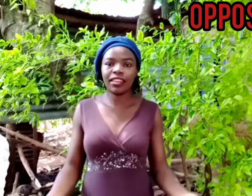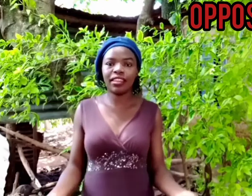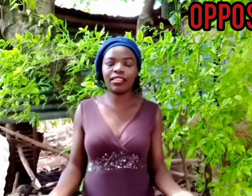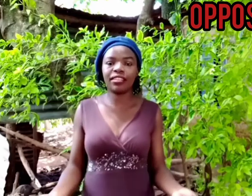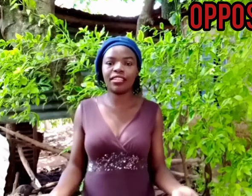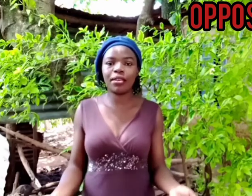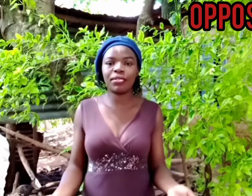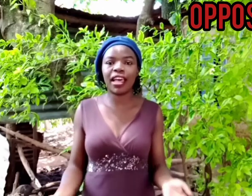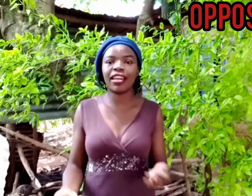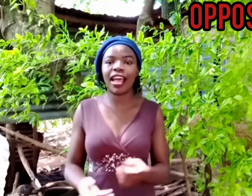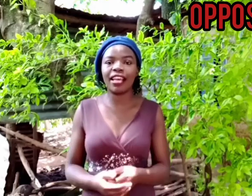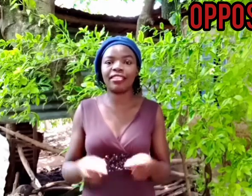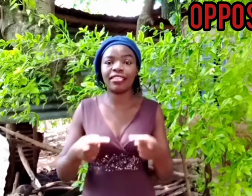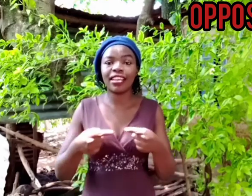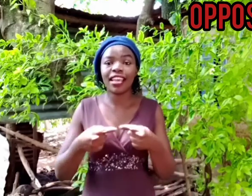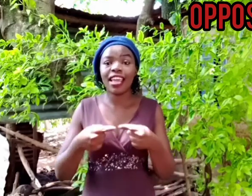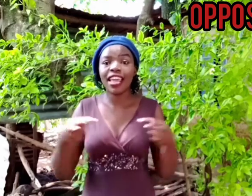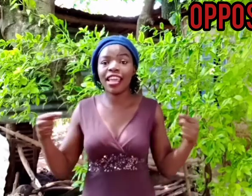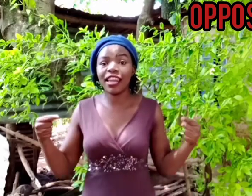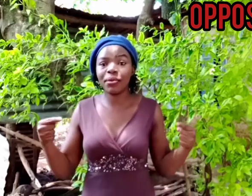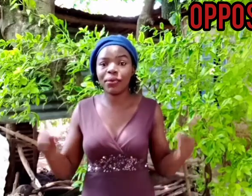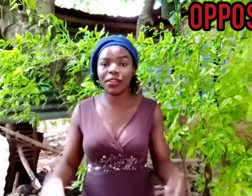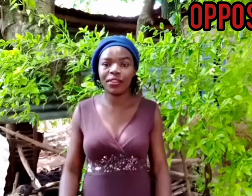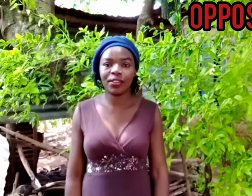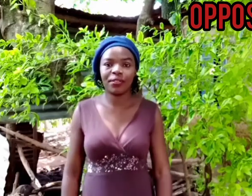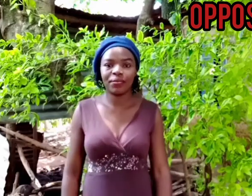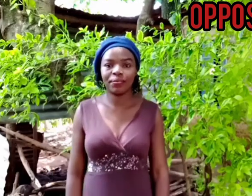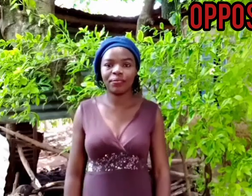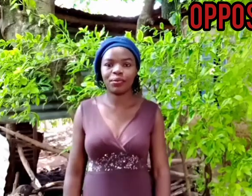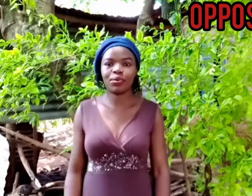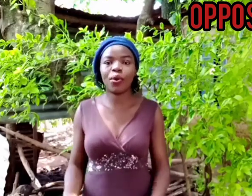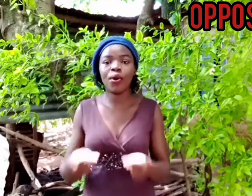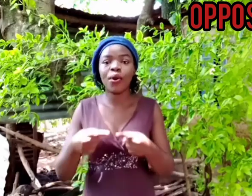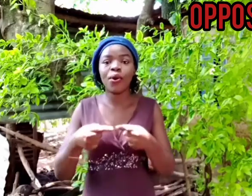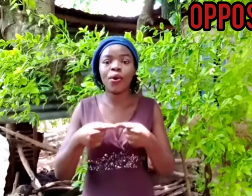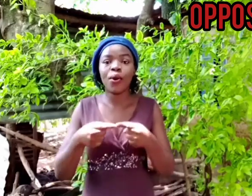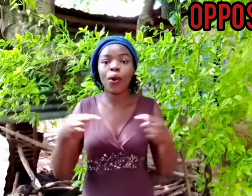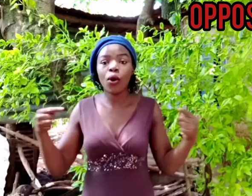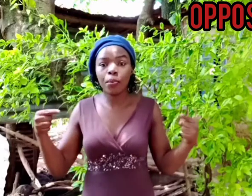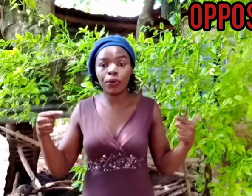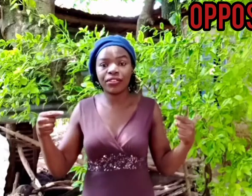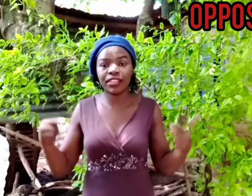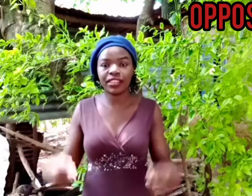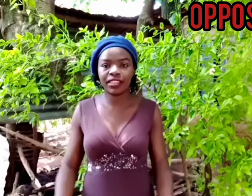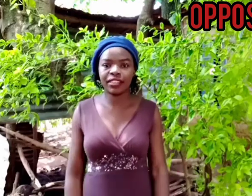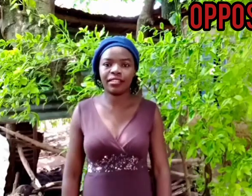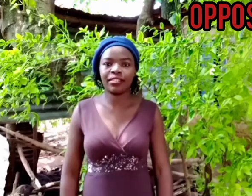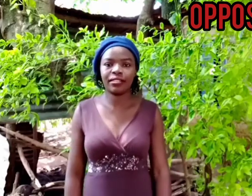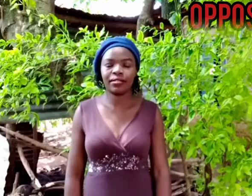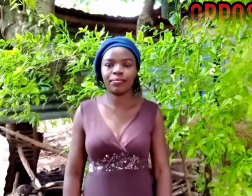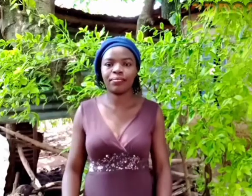It is the same sign as enemy. So, opposite.